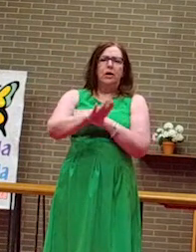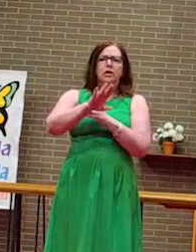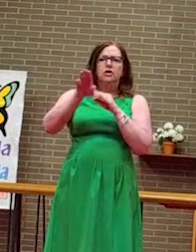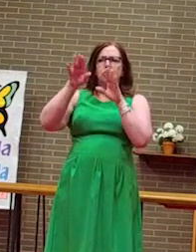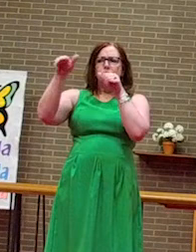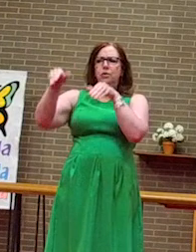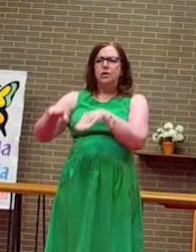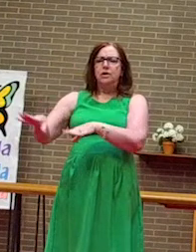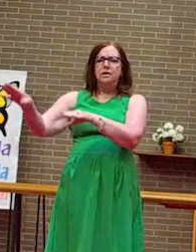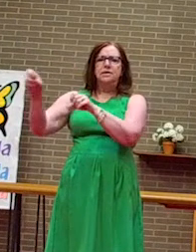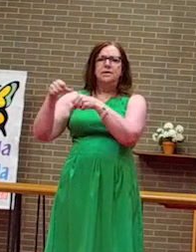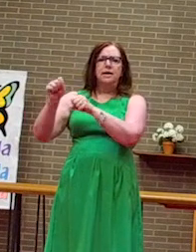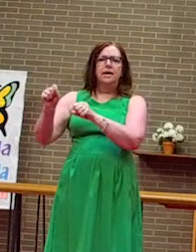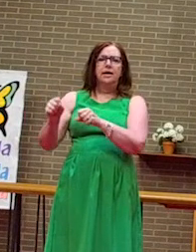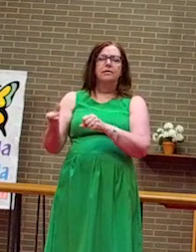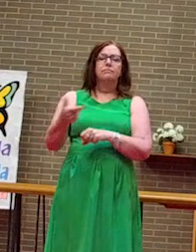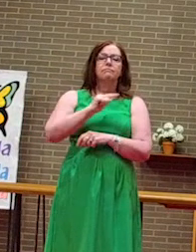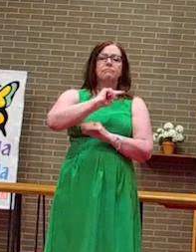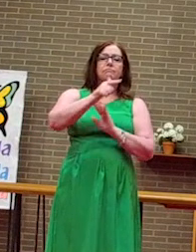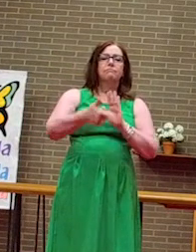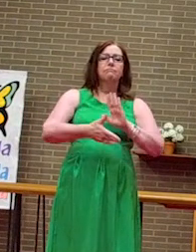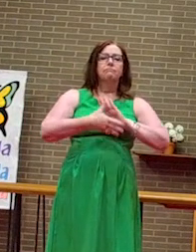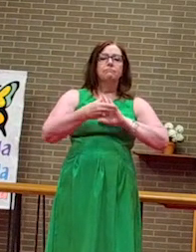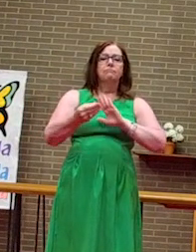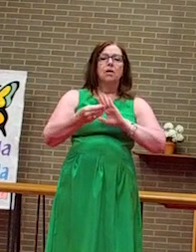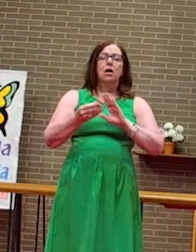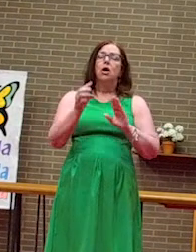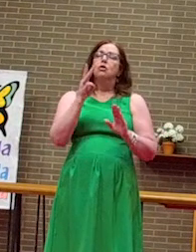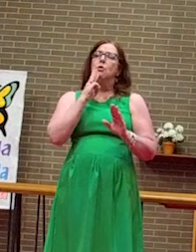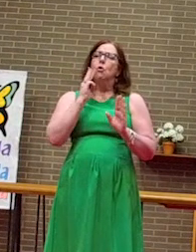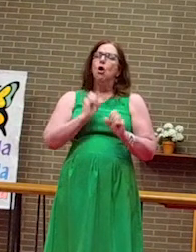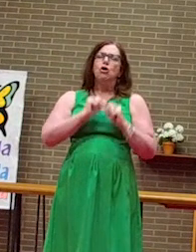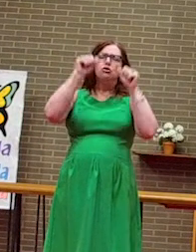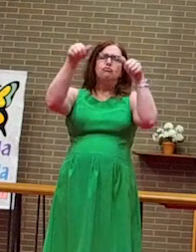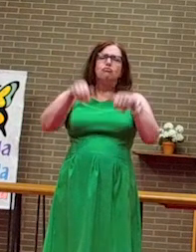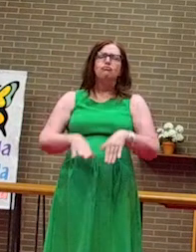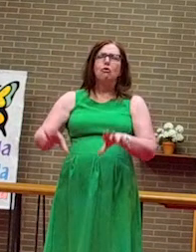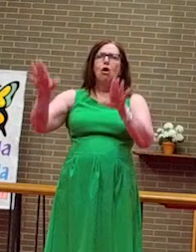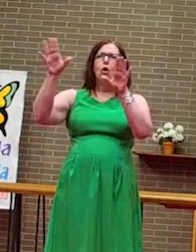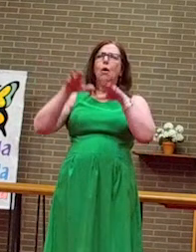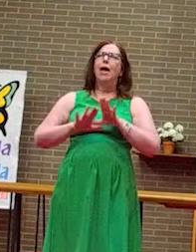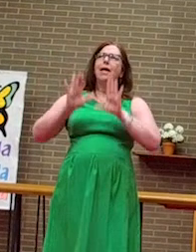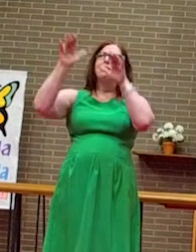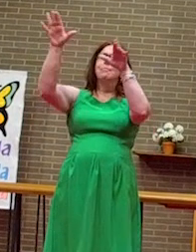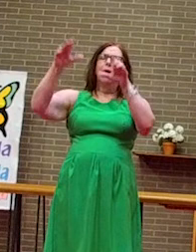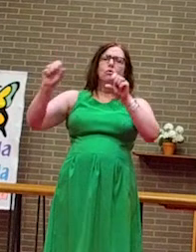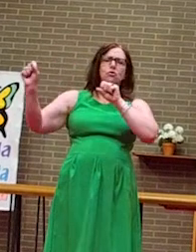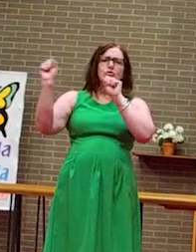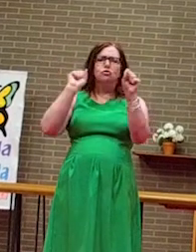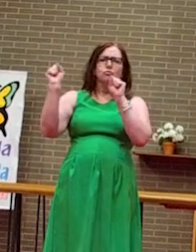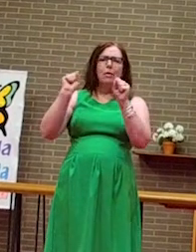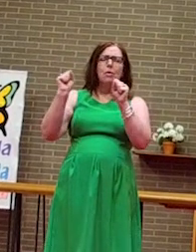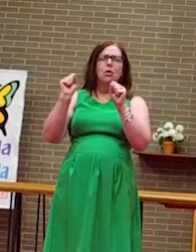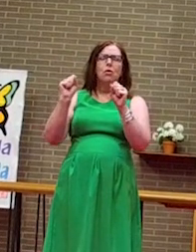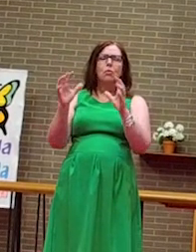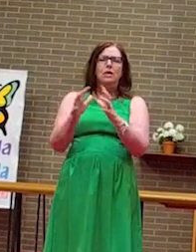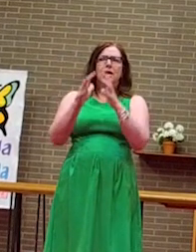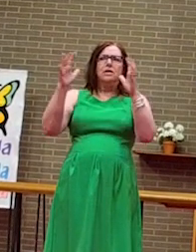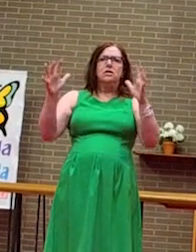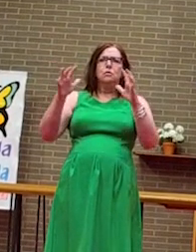sea. Though its waters roar and foam, though the mountains tremble at its